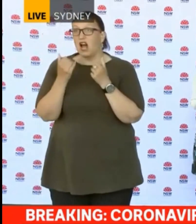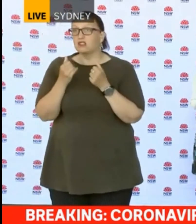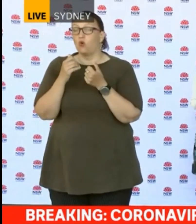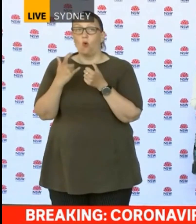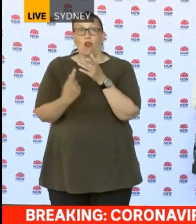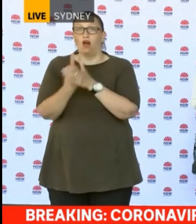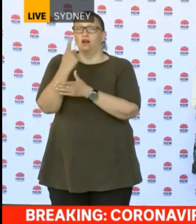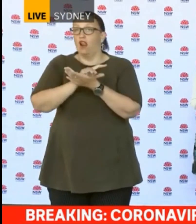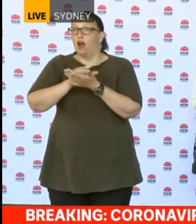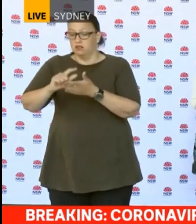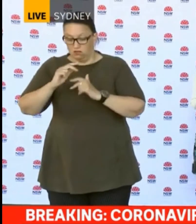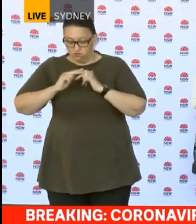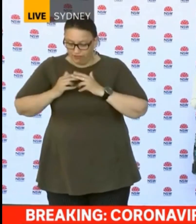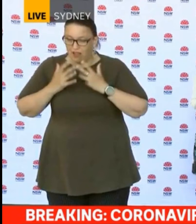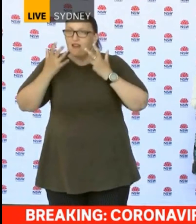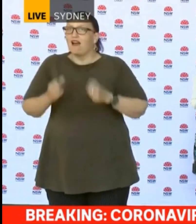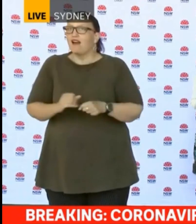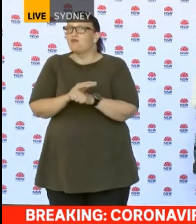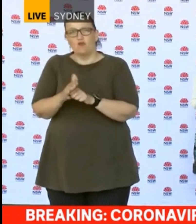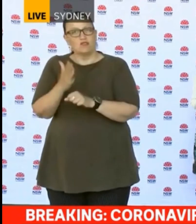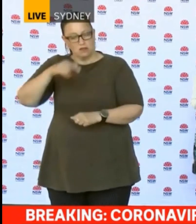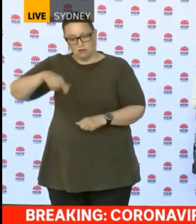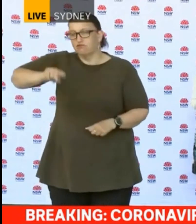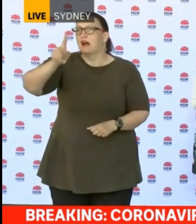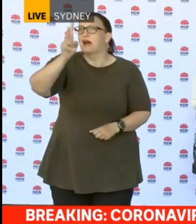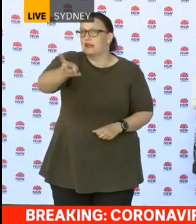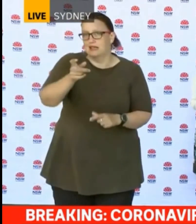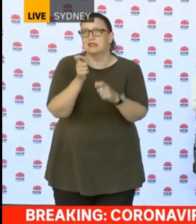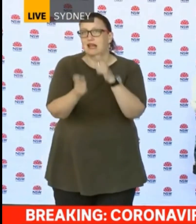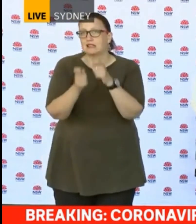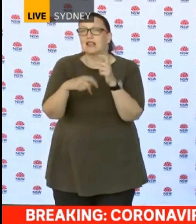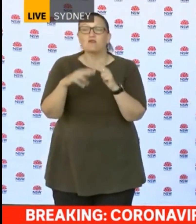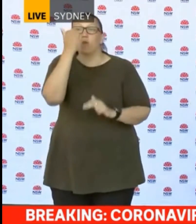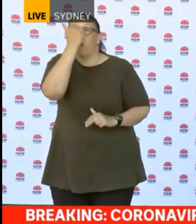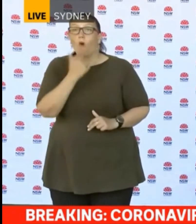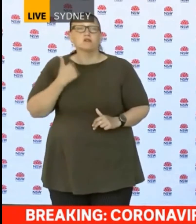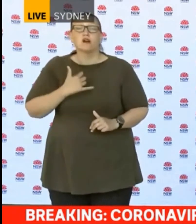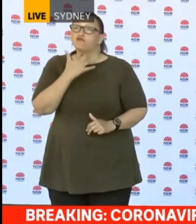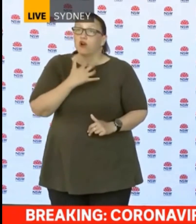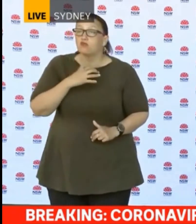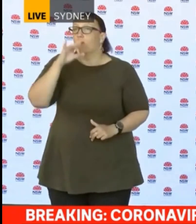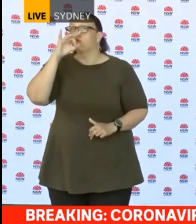make sure you come forward and get tested if you have the mildest of symptoms, and follow the health advice.